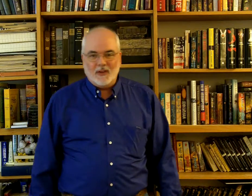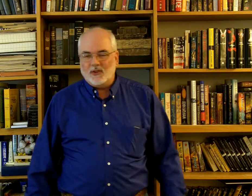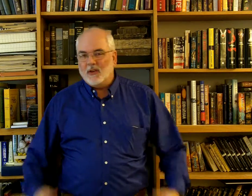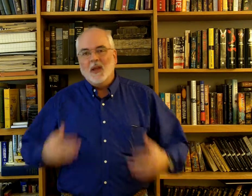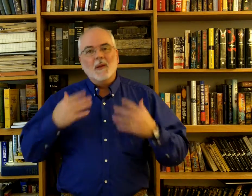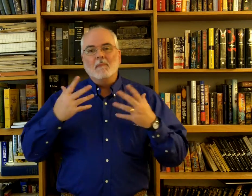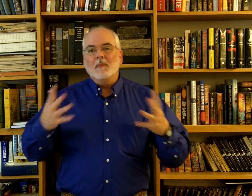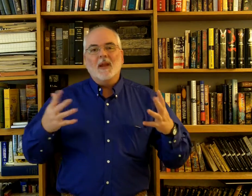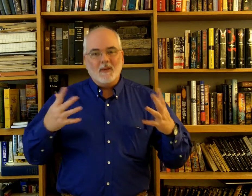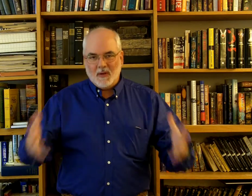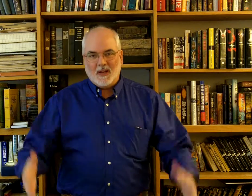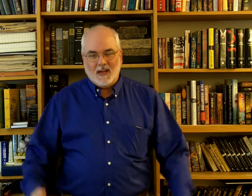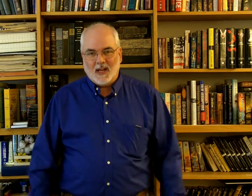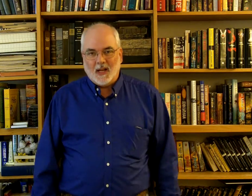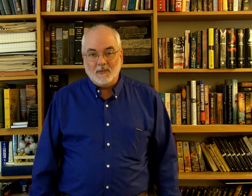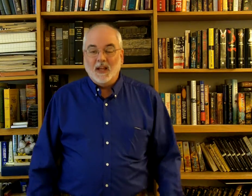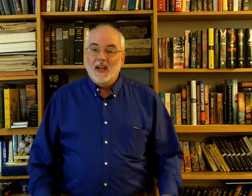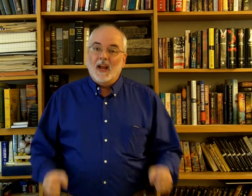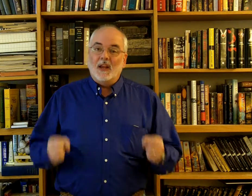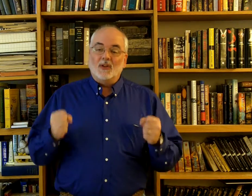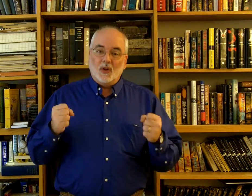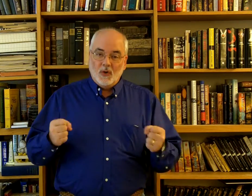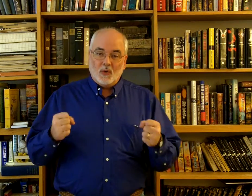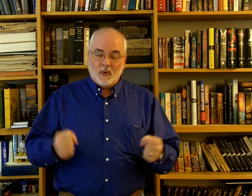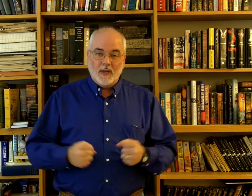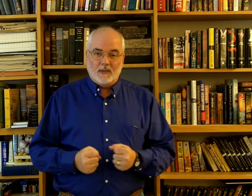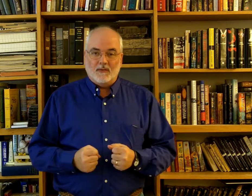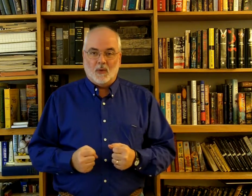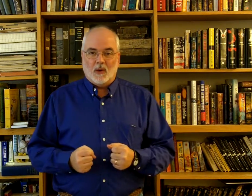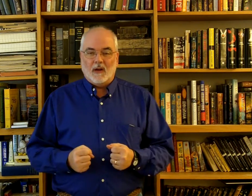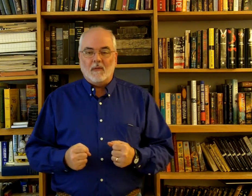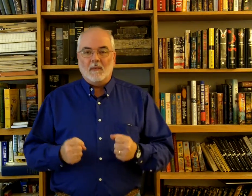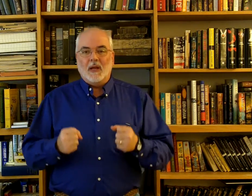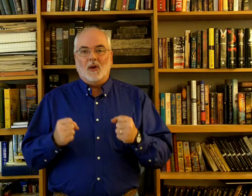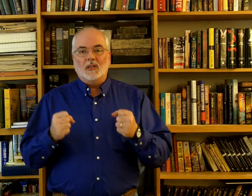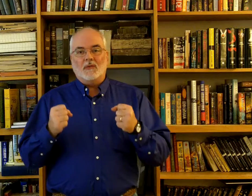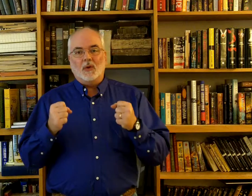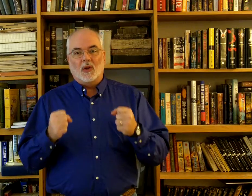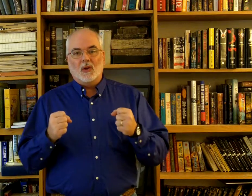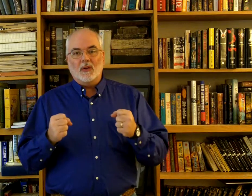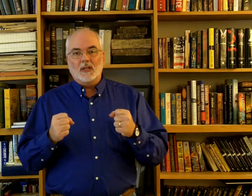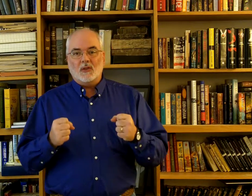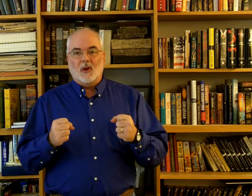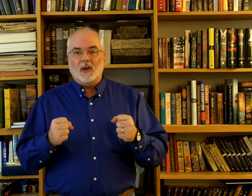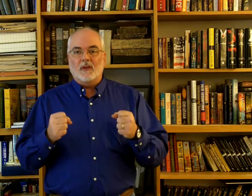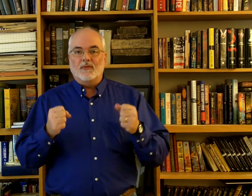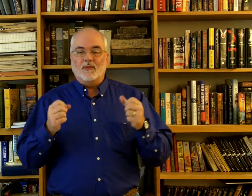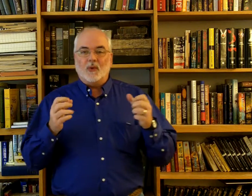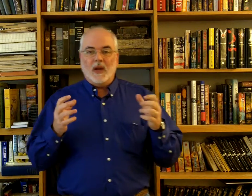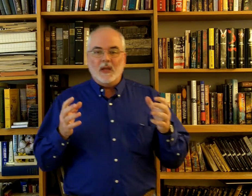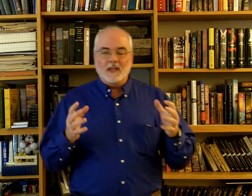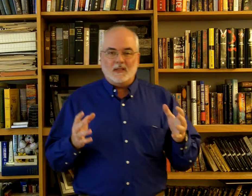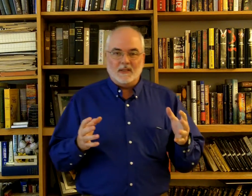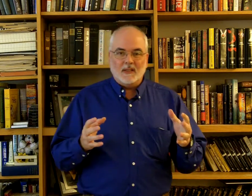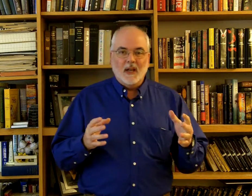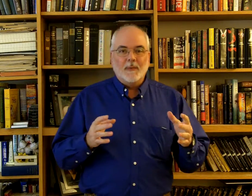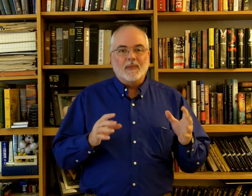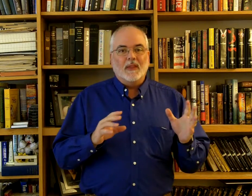admonition many, many times. And there's a good reason for it. Because if you learn this song in phrases, then